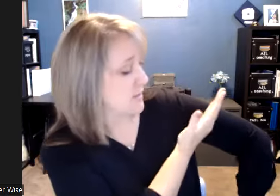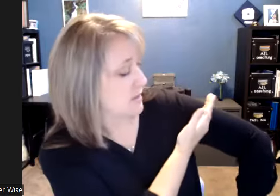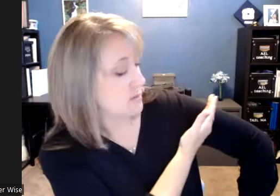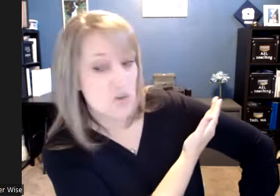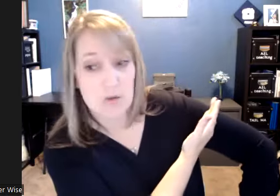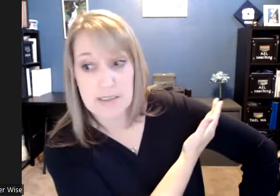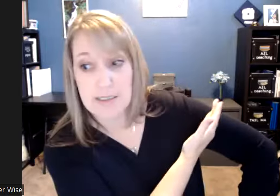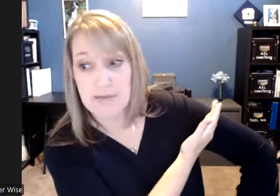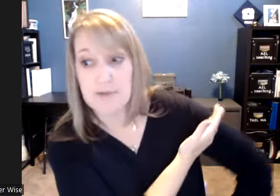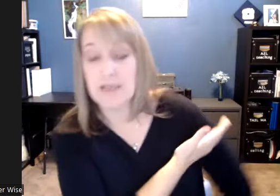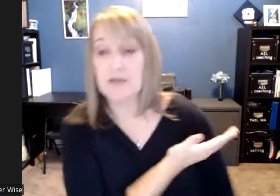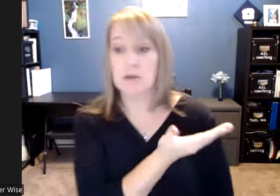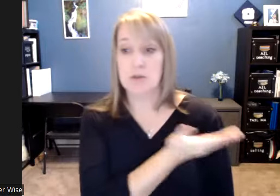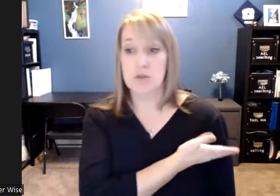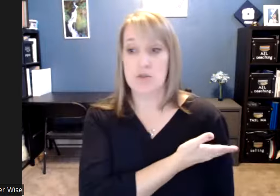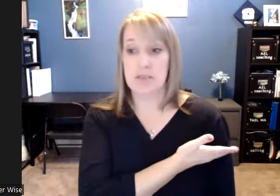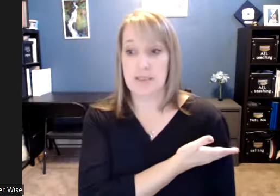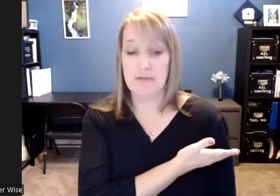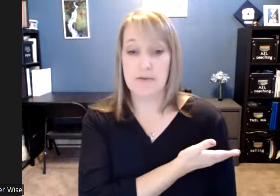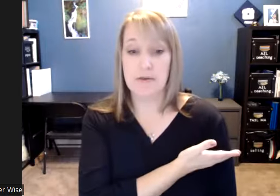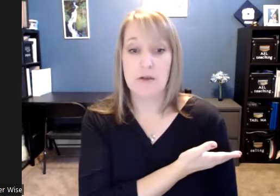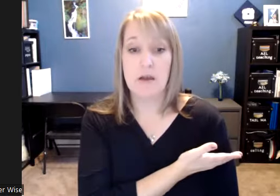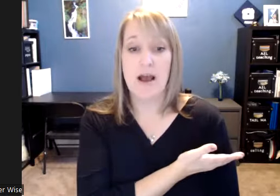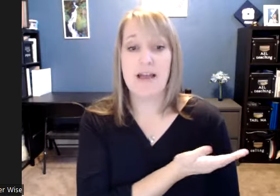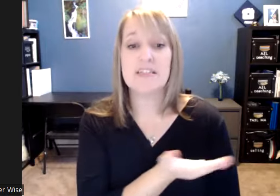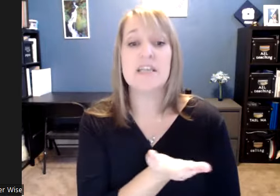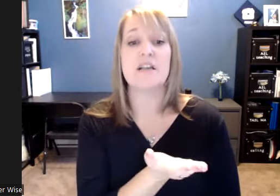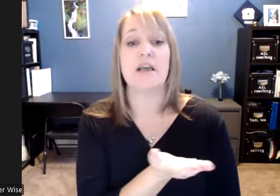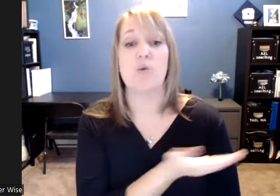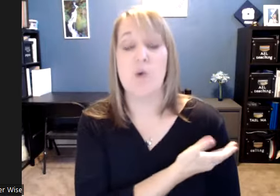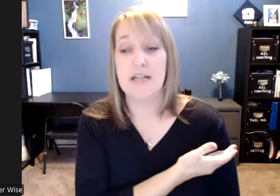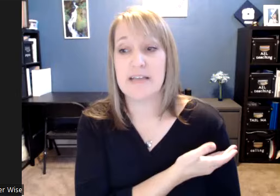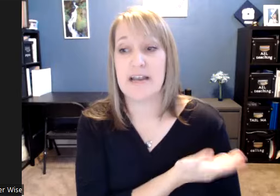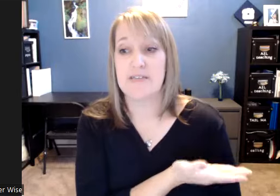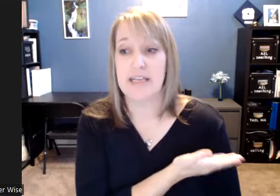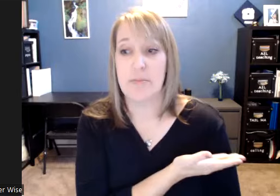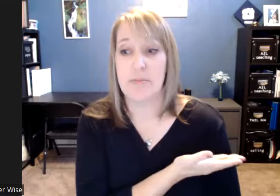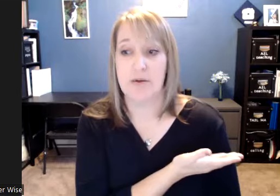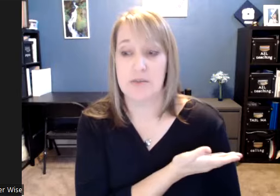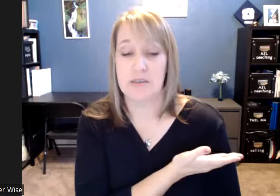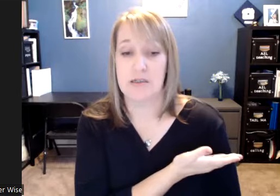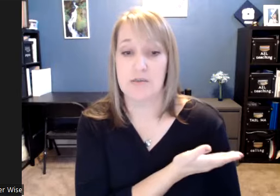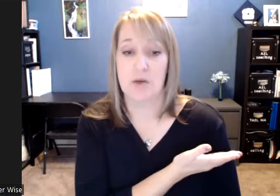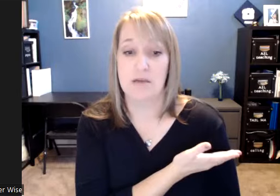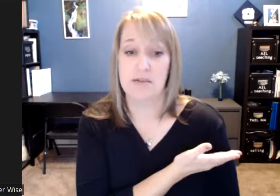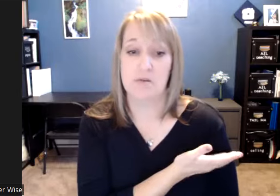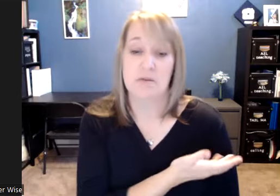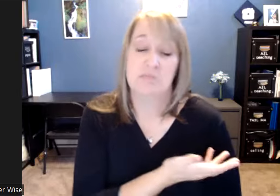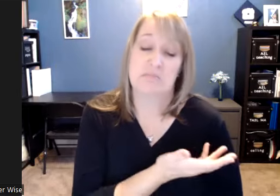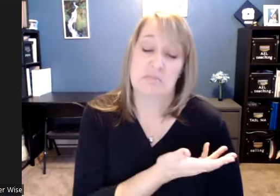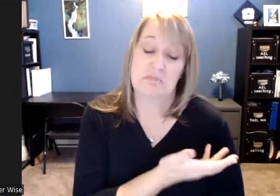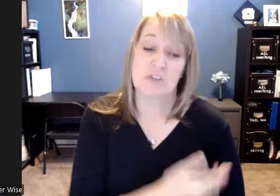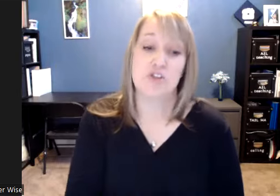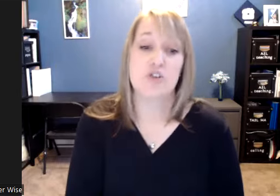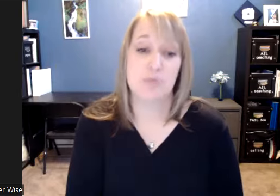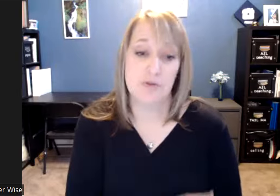be short sleeve, right? Short sleeve. I've seen it like once and I've seen it bounced as well. So choose your